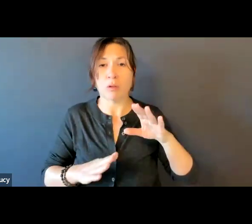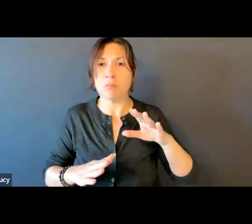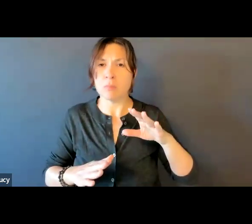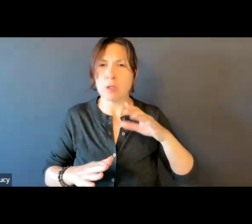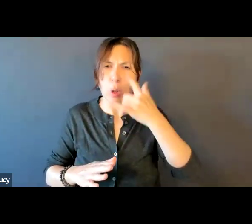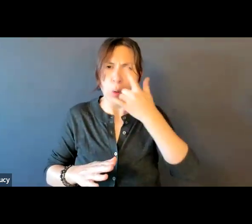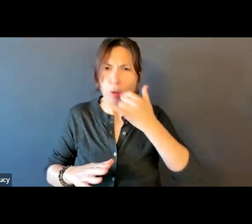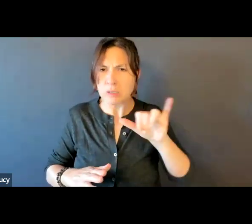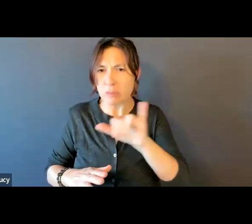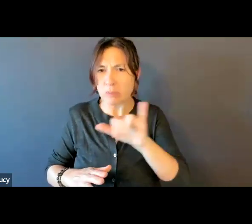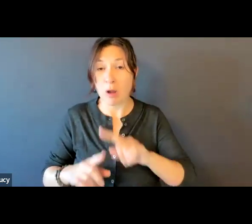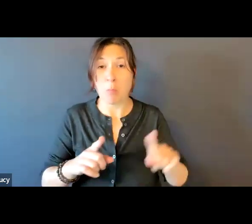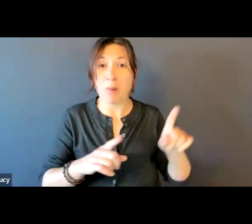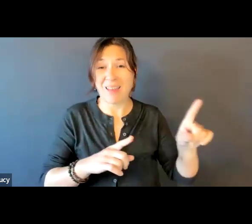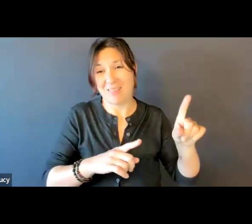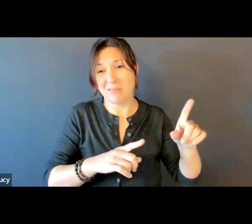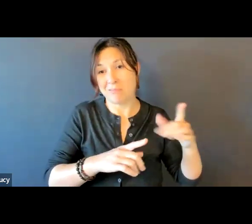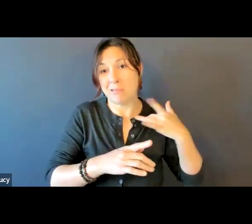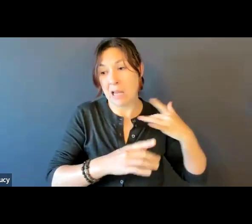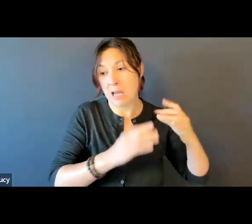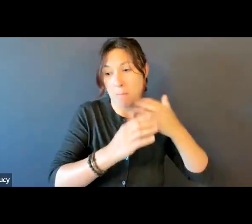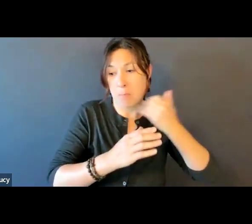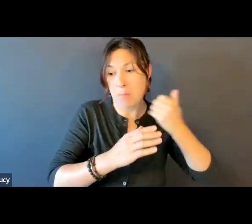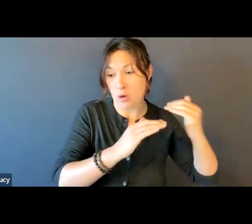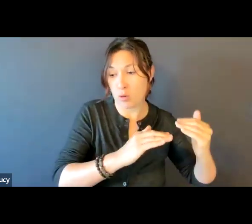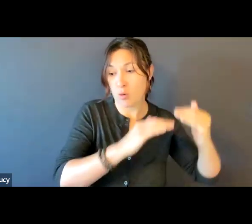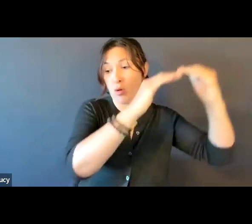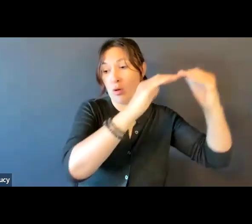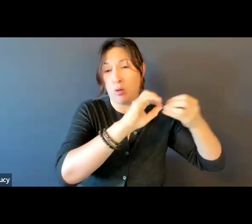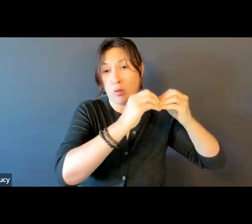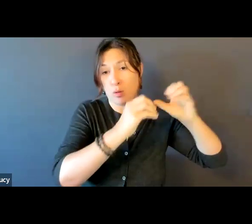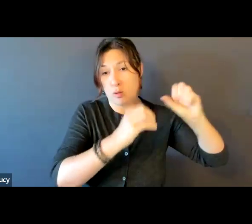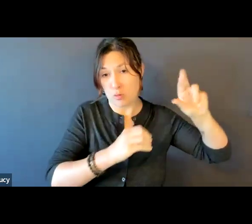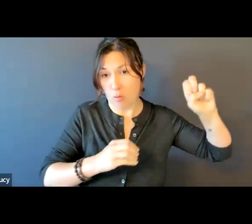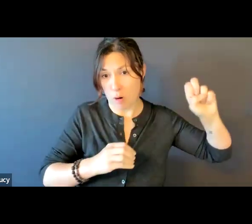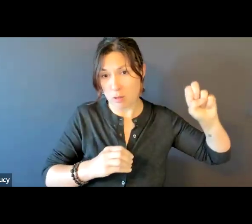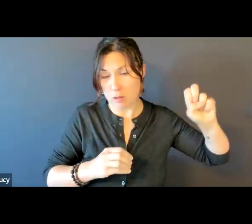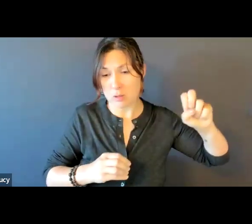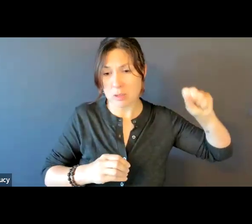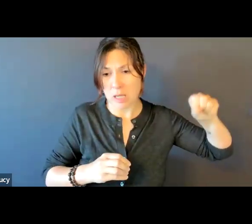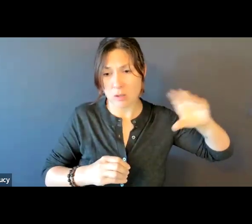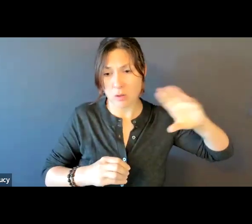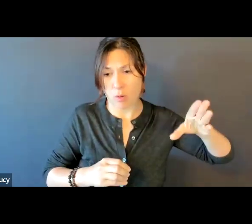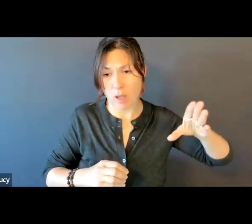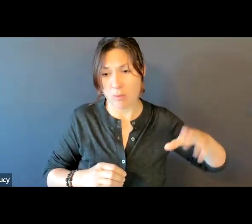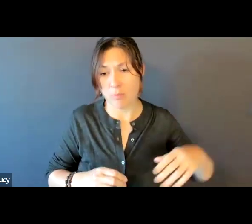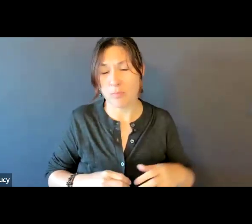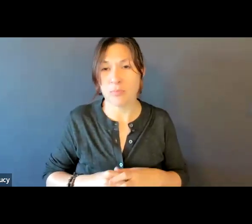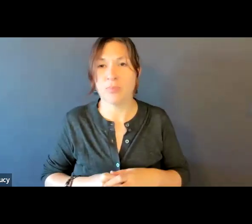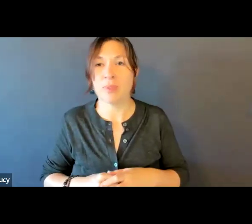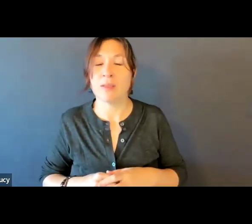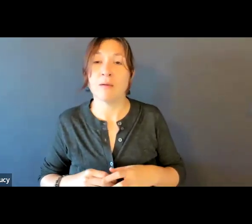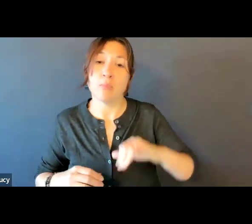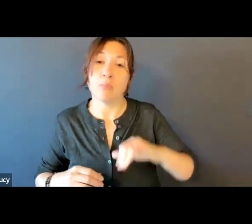that's one thought I have about the information. But we talked a lot about the absenteeism,